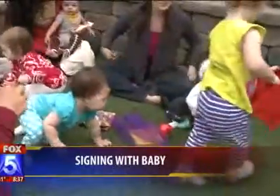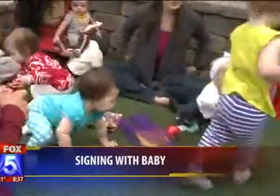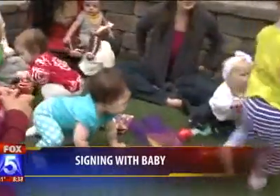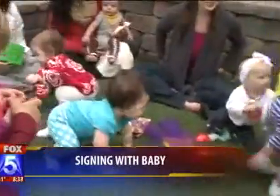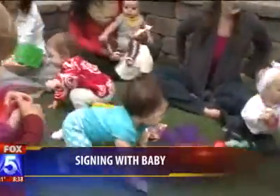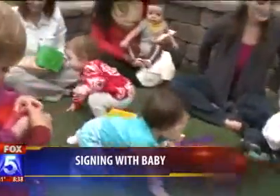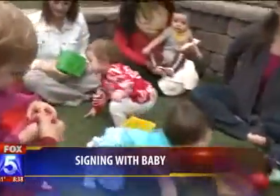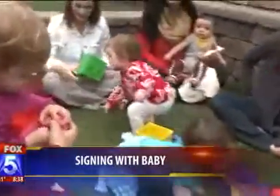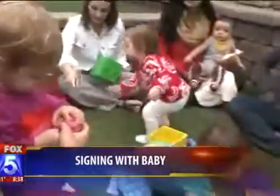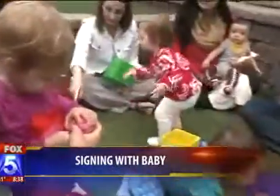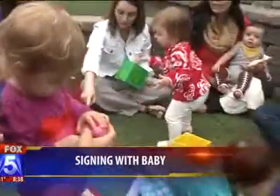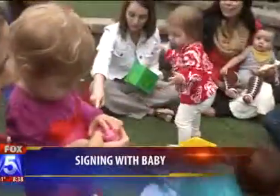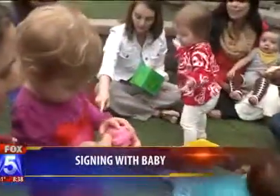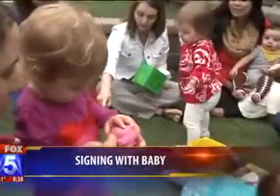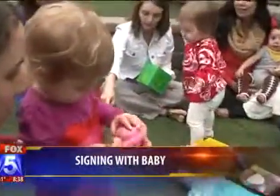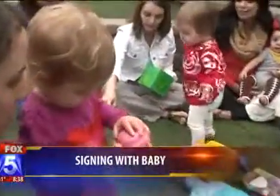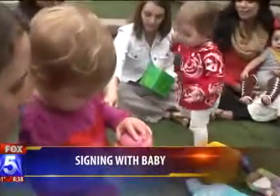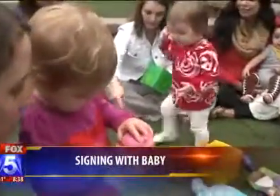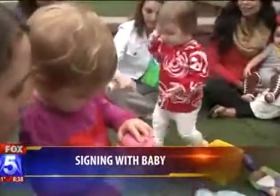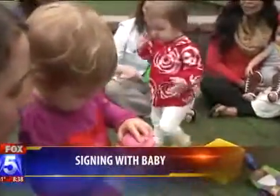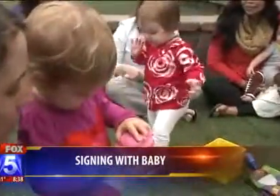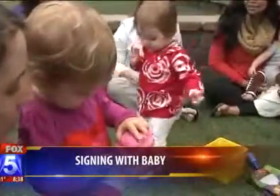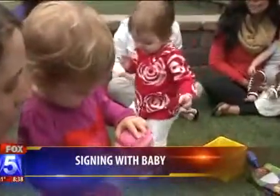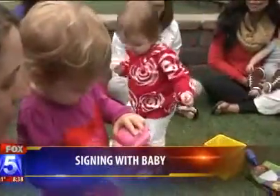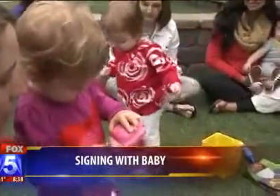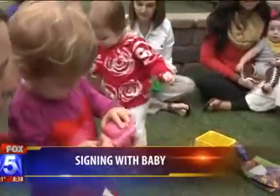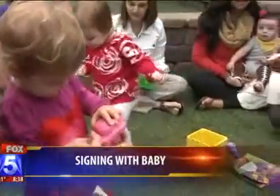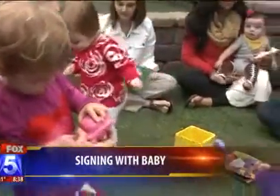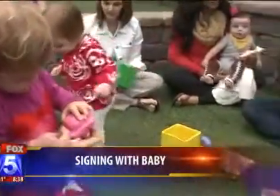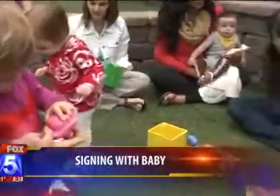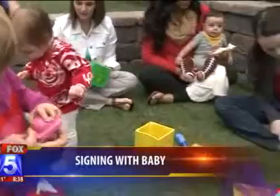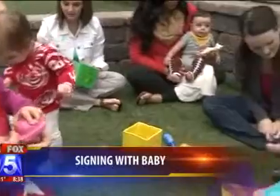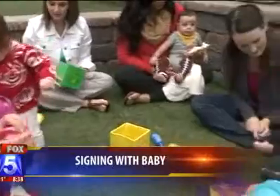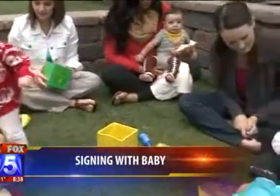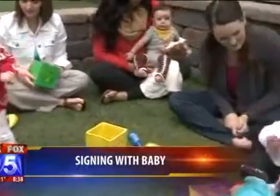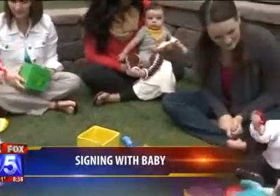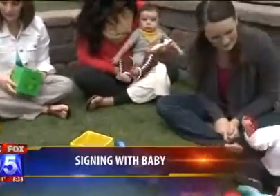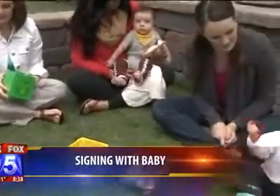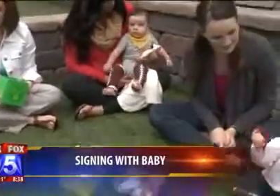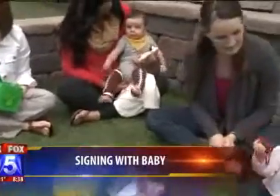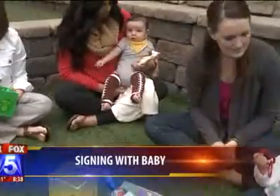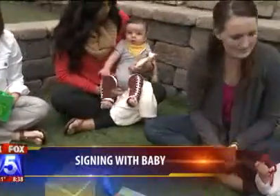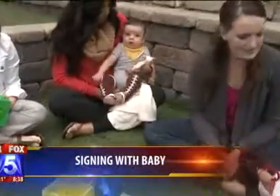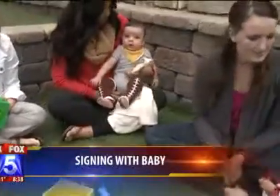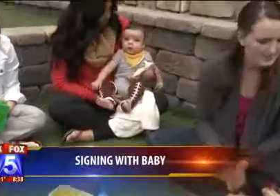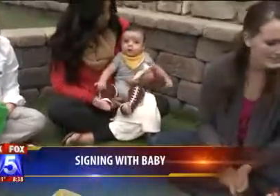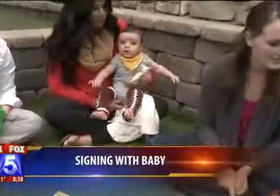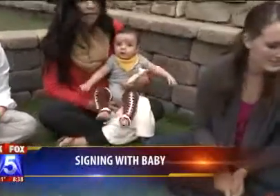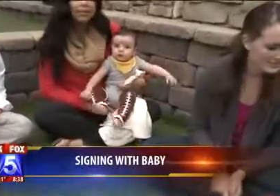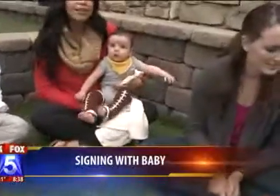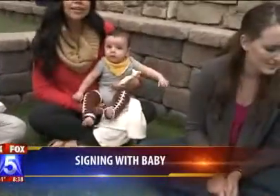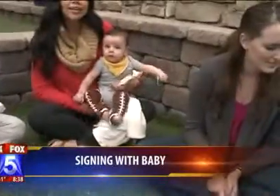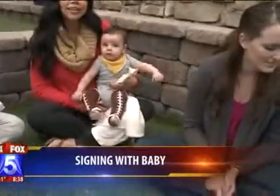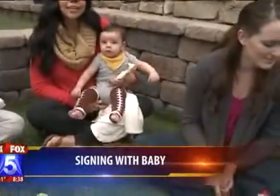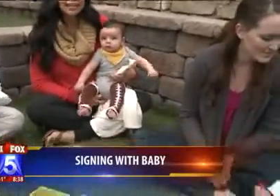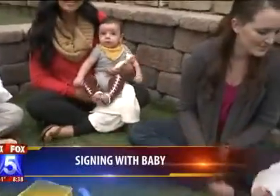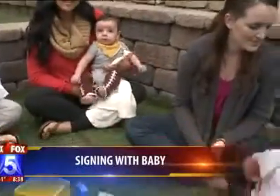their speech and just language acquisition in general. So there's a lot of families in Southern California also that are teaching their babies how to speak Spanish